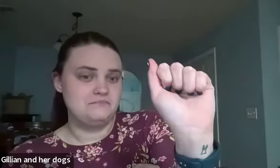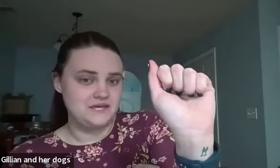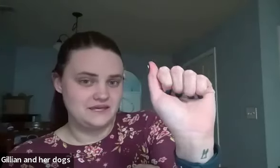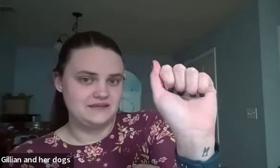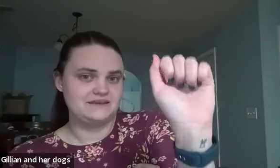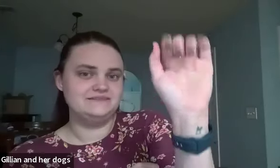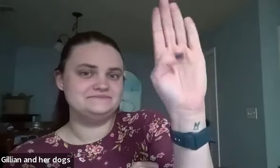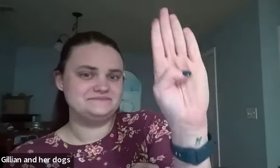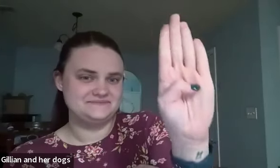B,